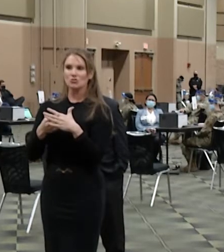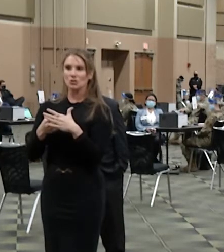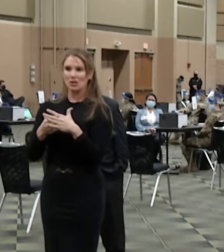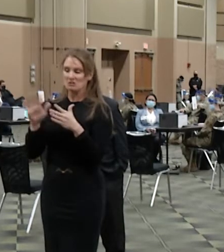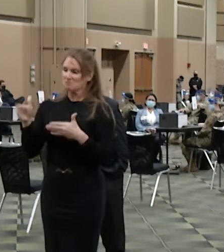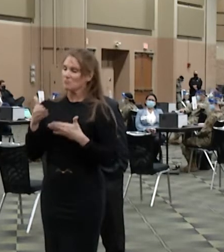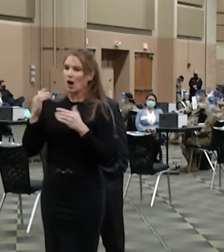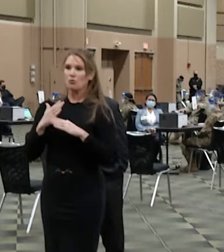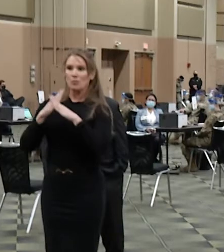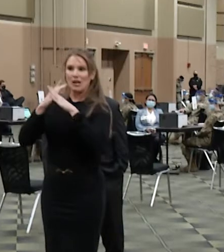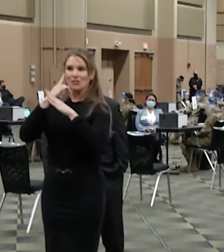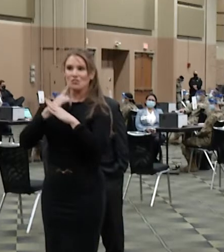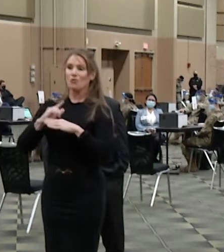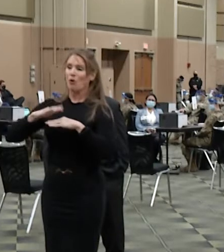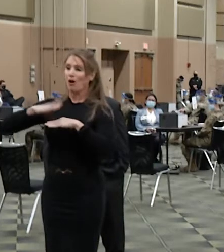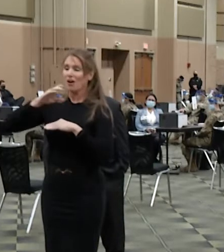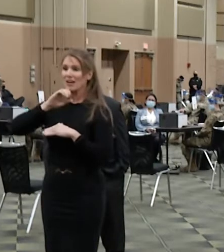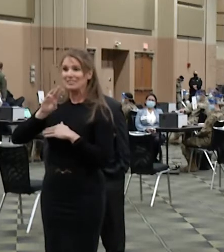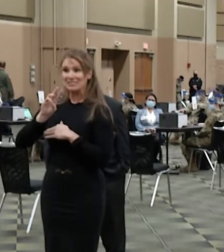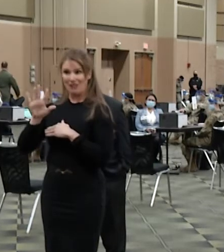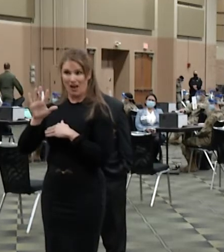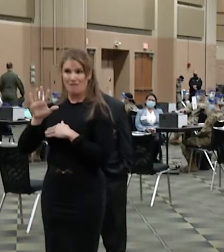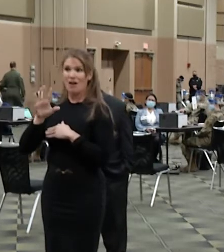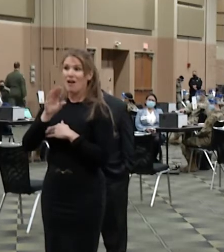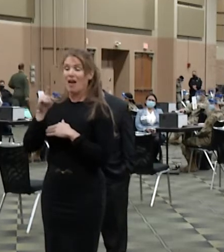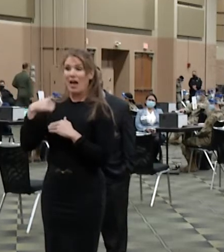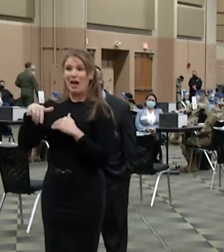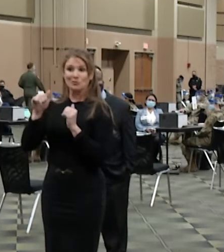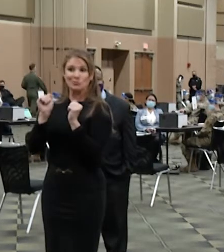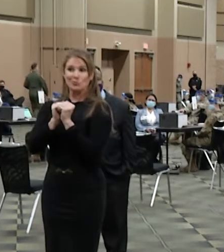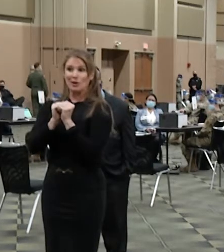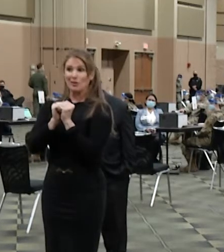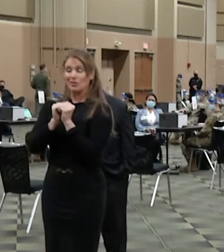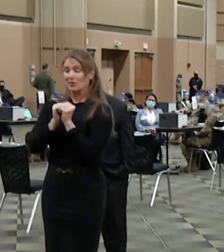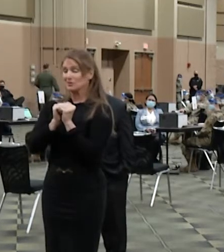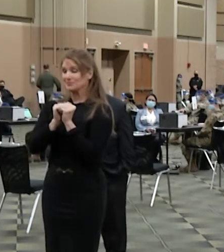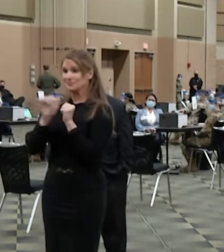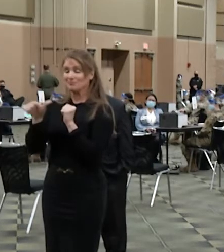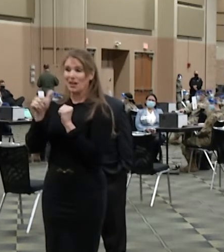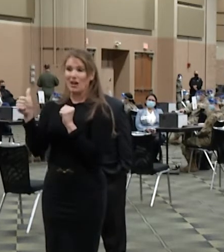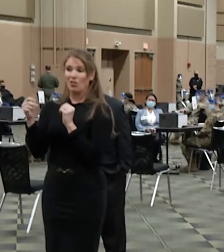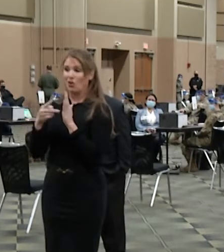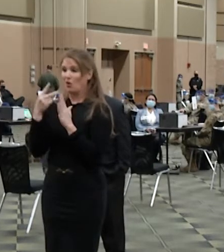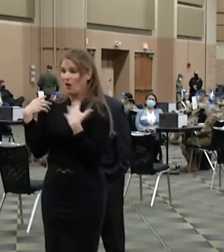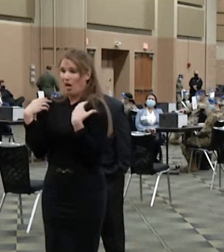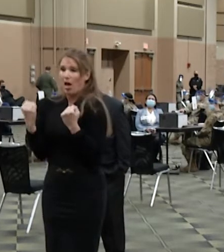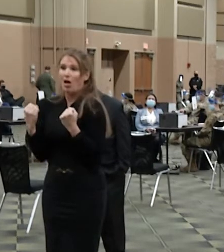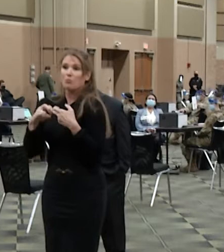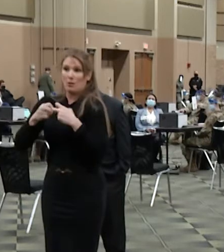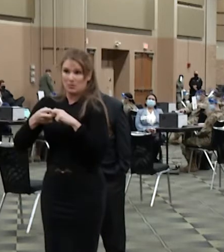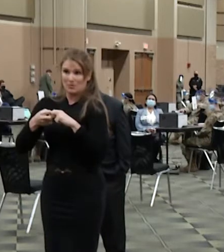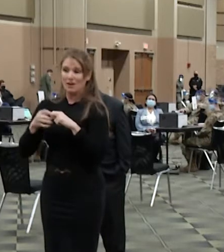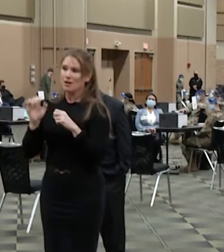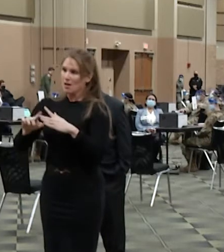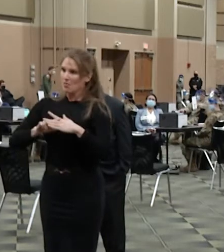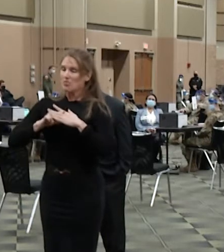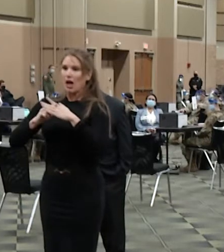offer protection for those 65 and older and those with other health